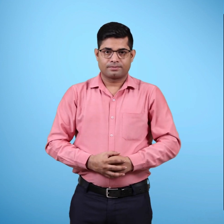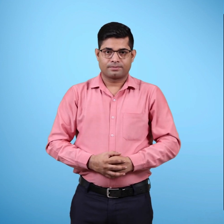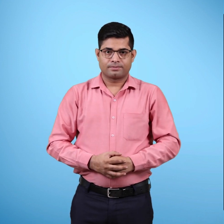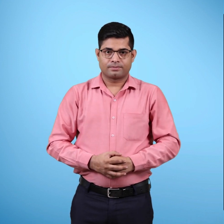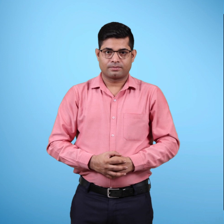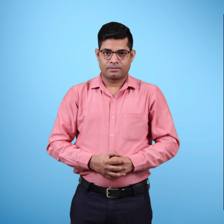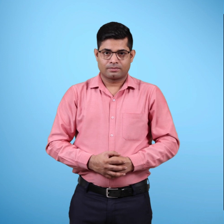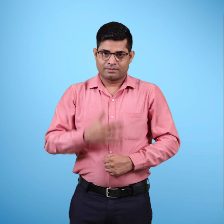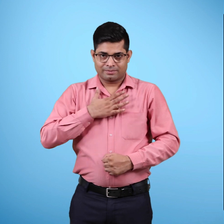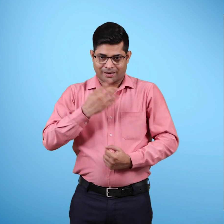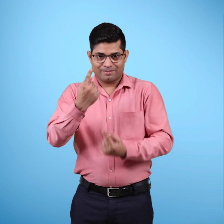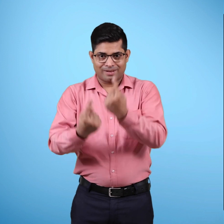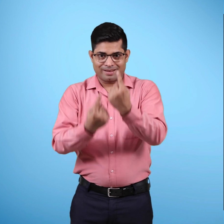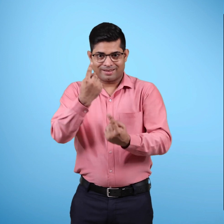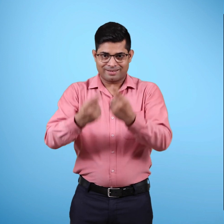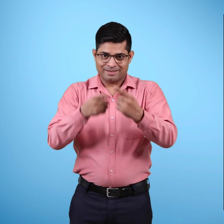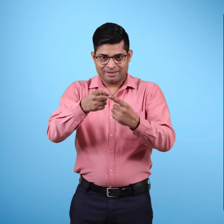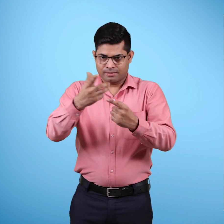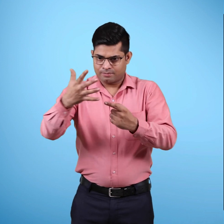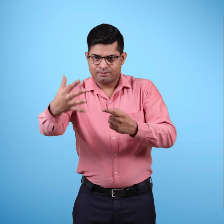7.17a, taproot and B,